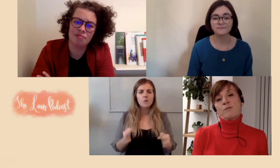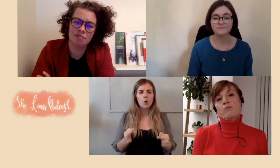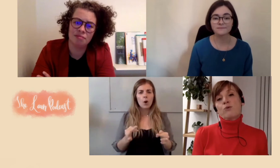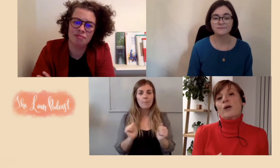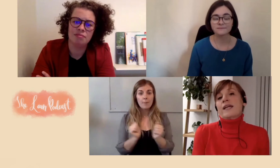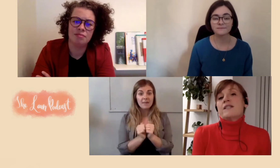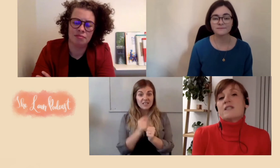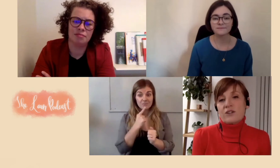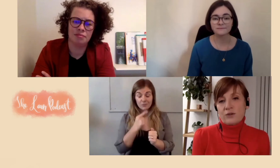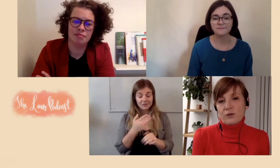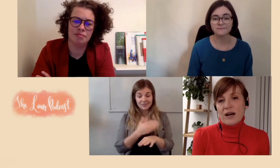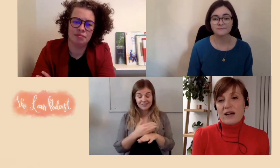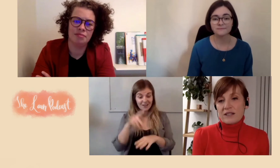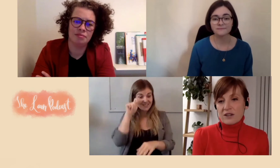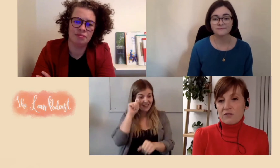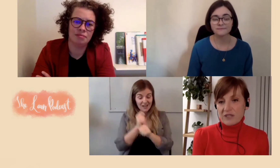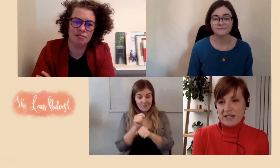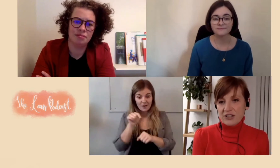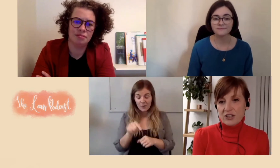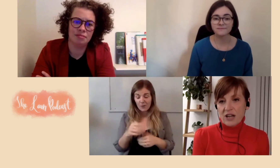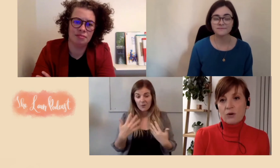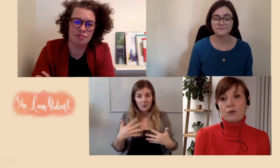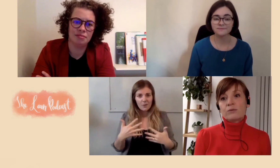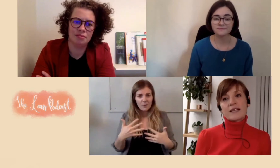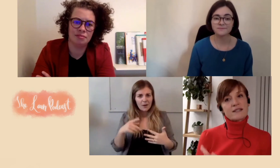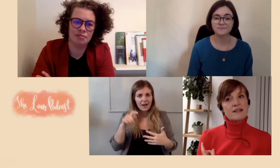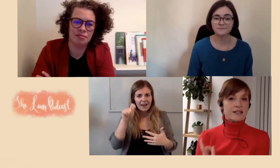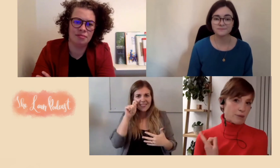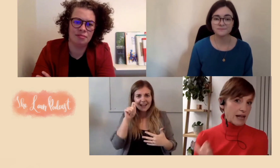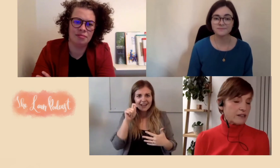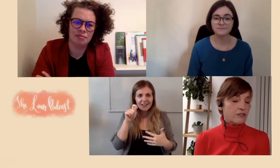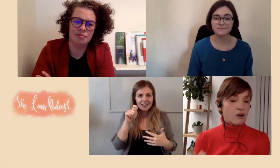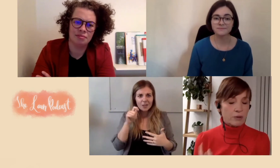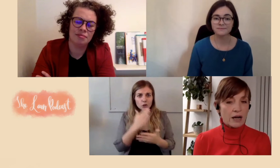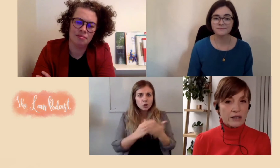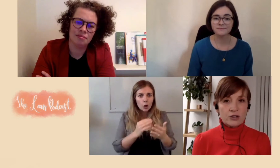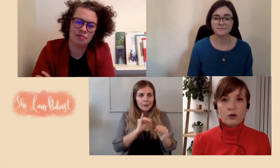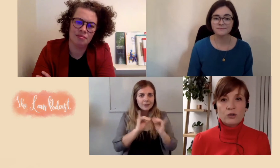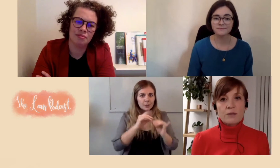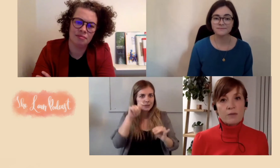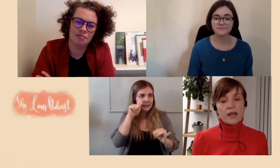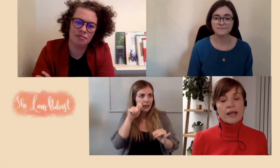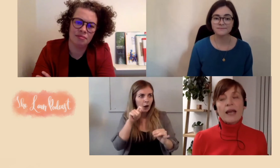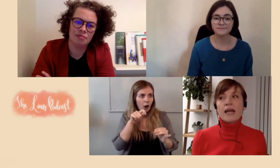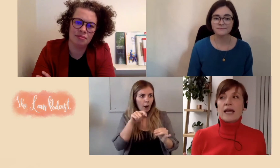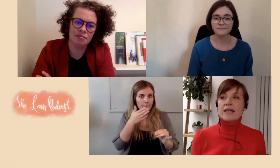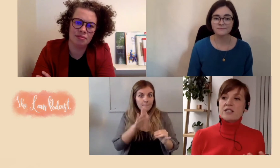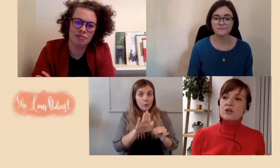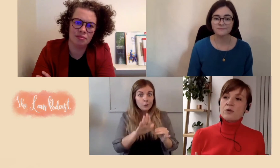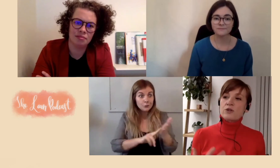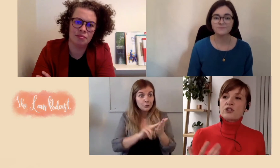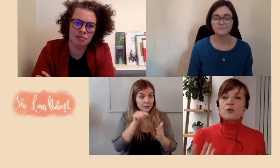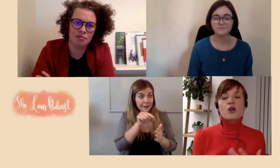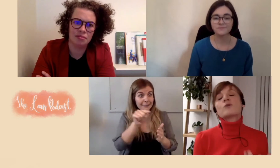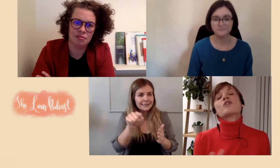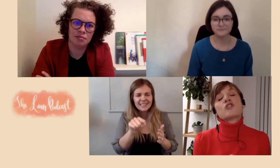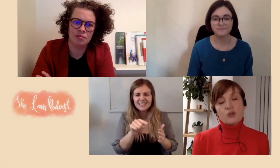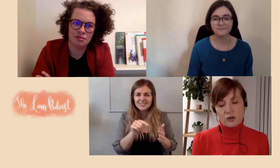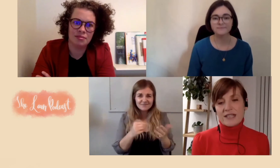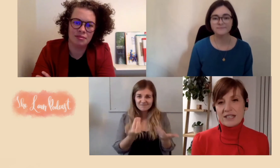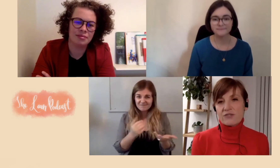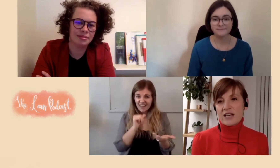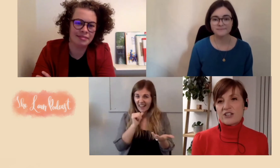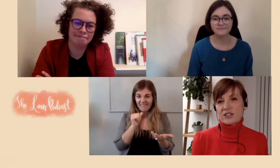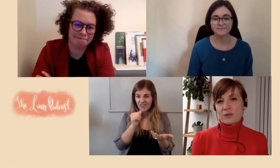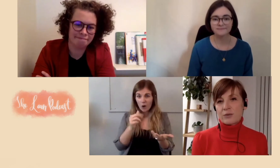just sort of thinking about, because I think there's a sense that interpreters might have it, oh, this is how we have to do it. And actually there's no